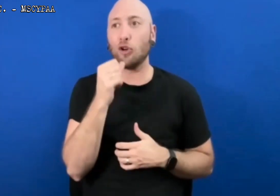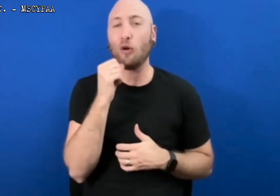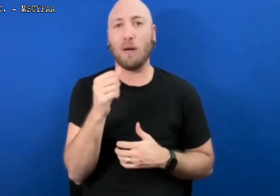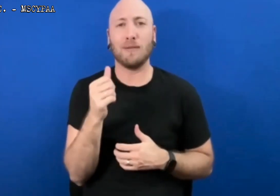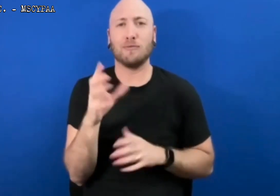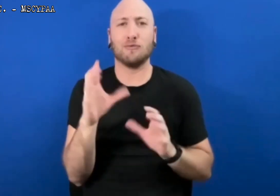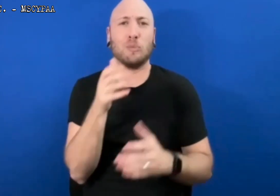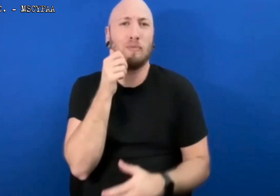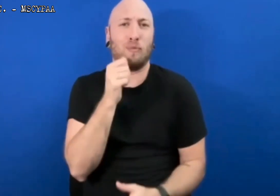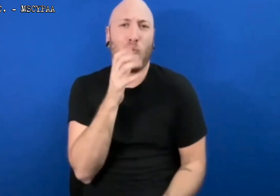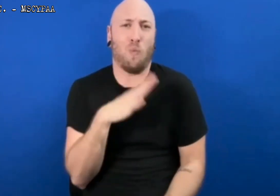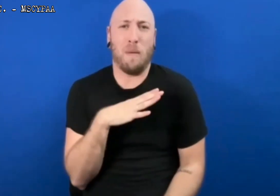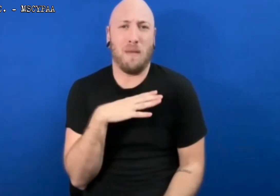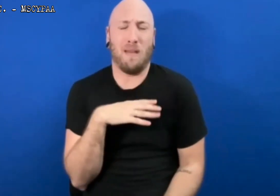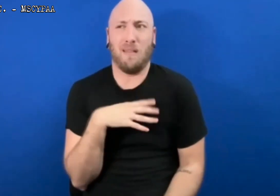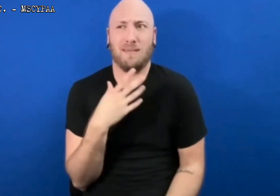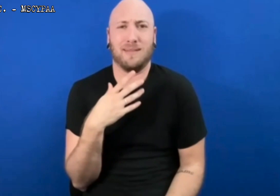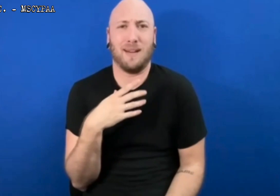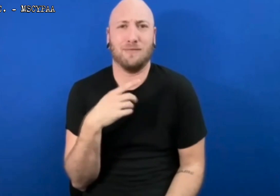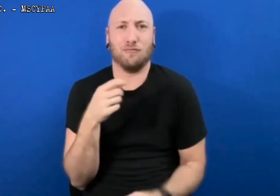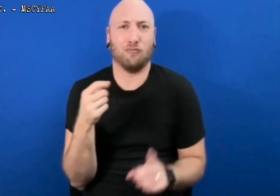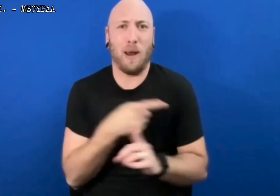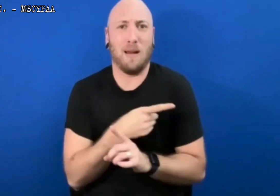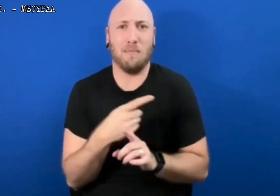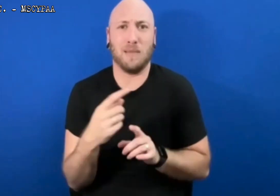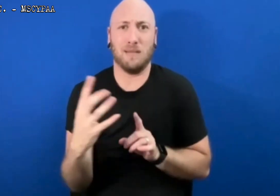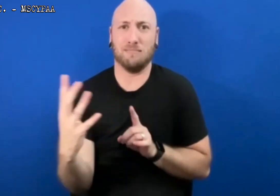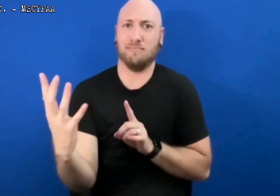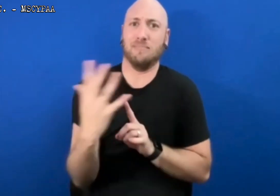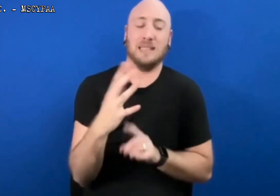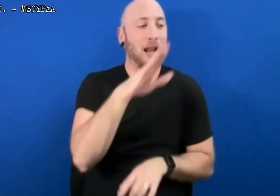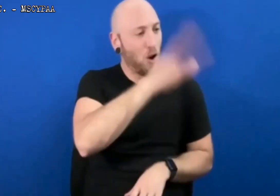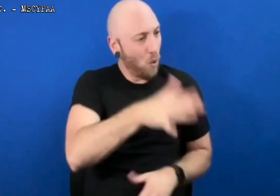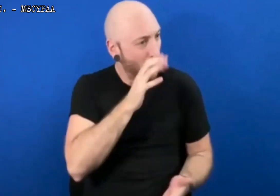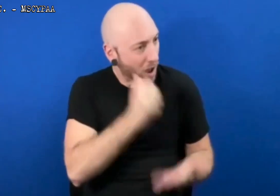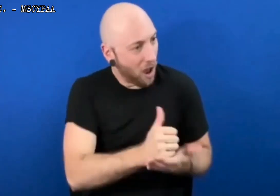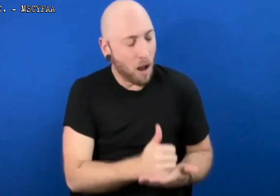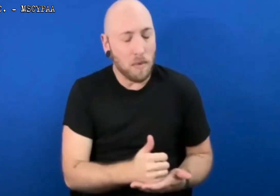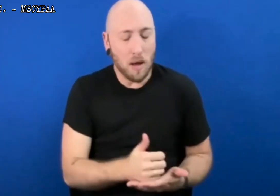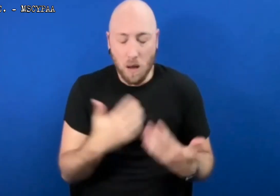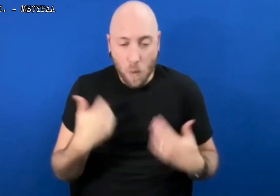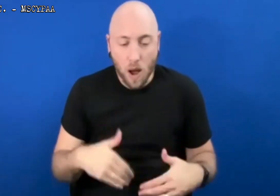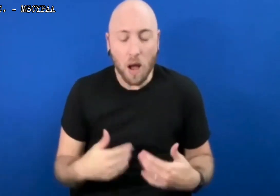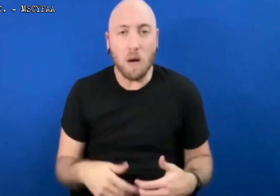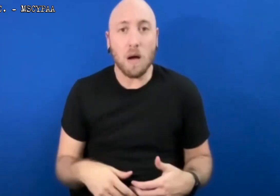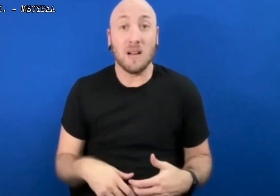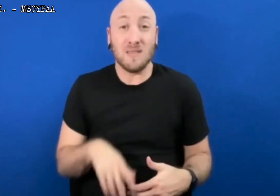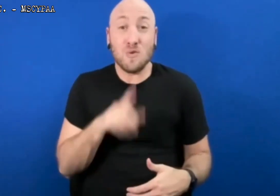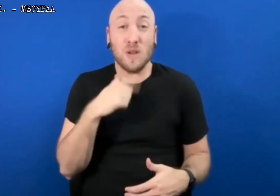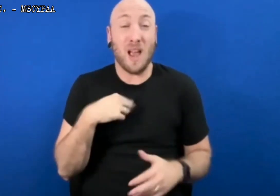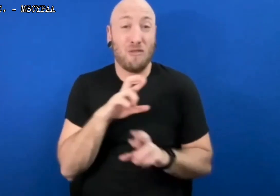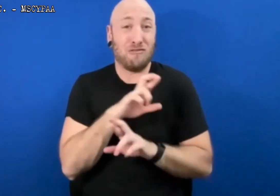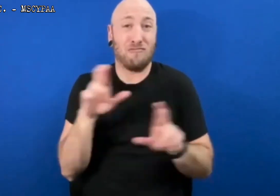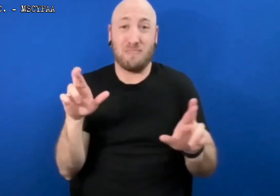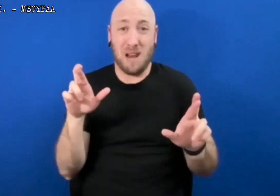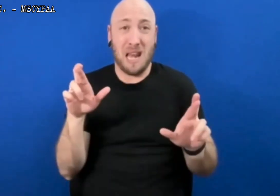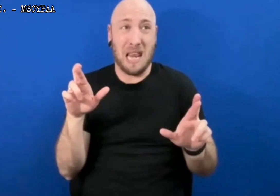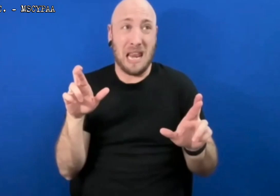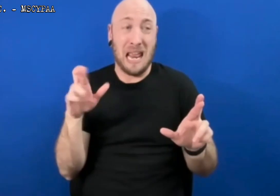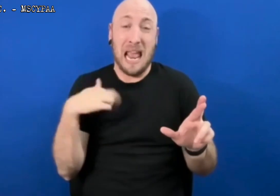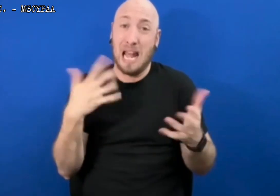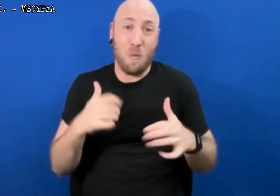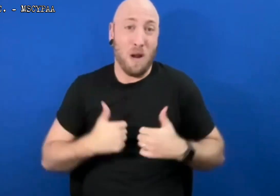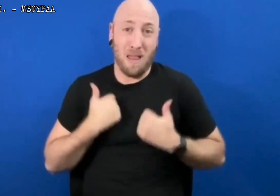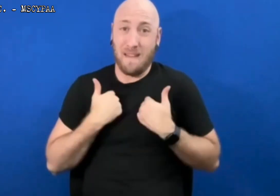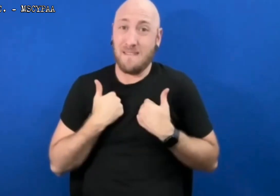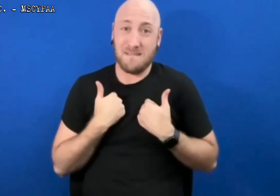And um like that love and stuff, like literally, like I was at a jumping off point, a point where I didn't want to live anymore, and